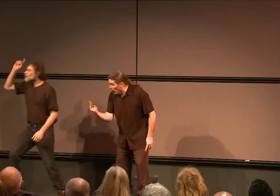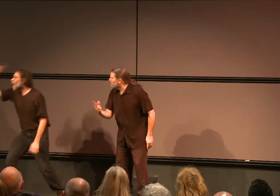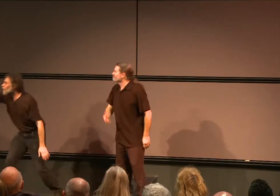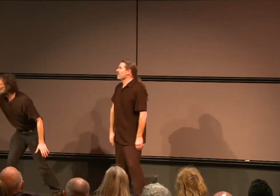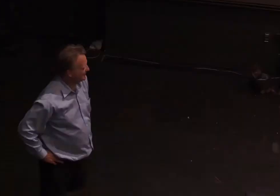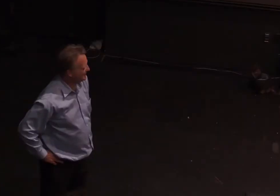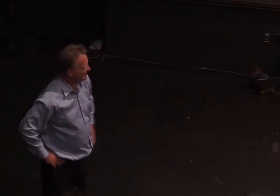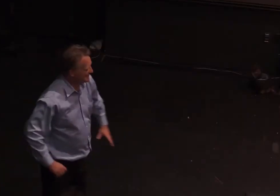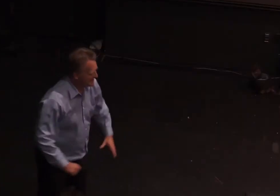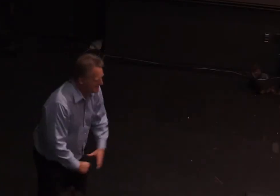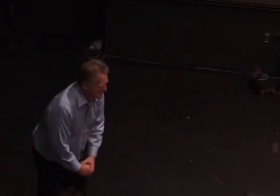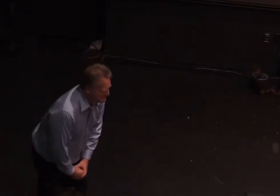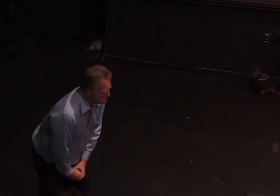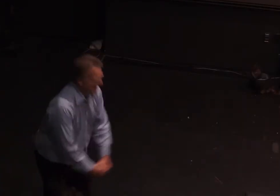Go!